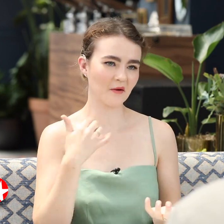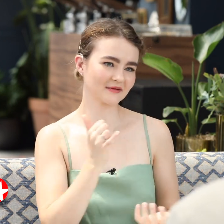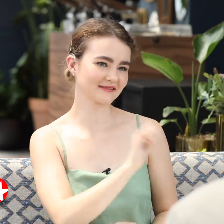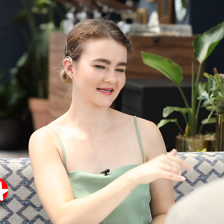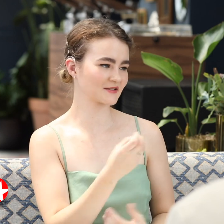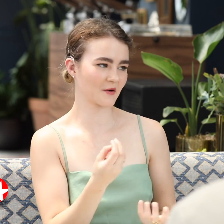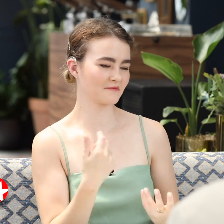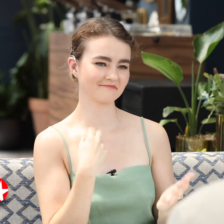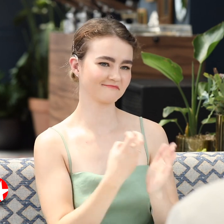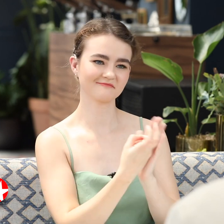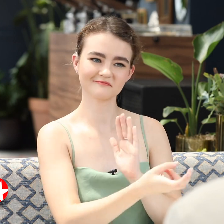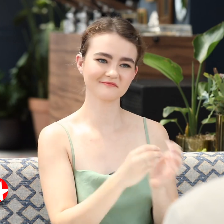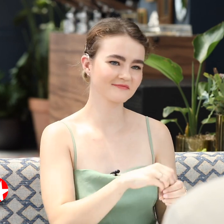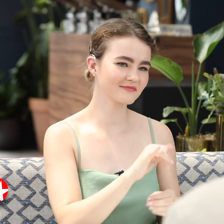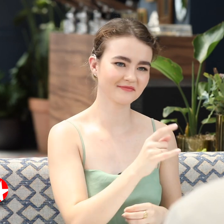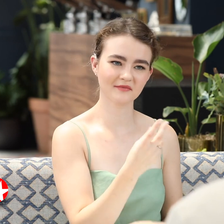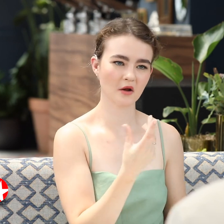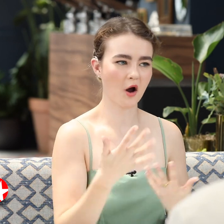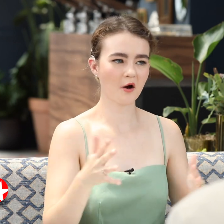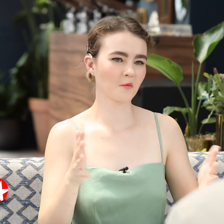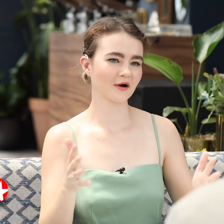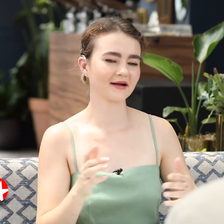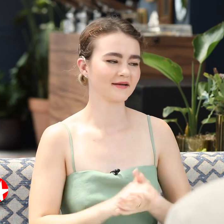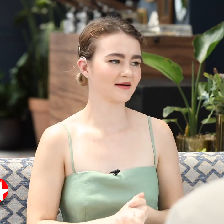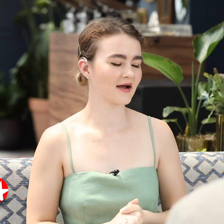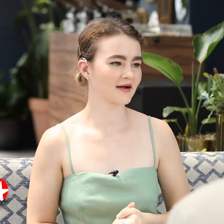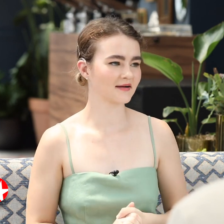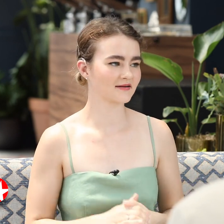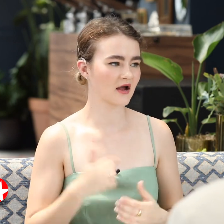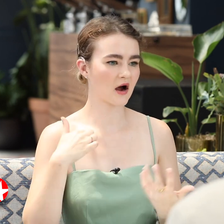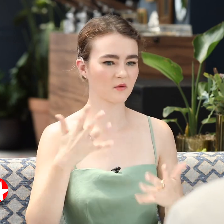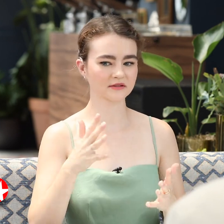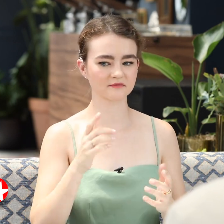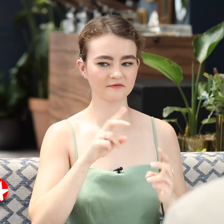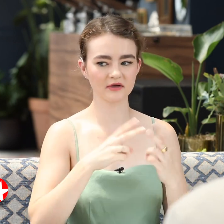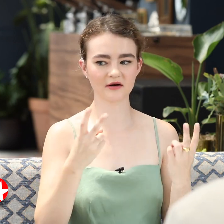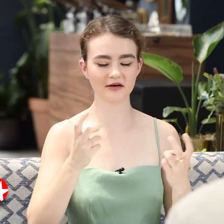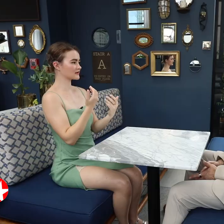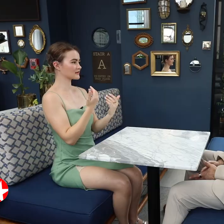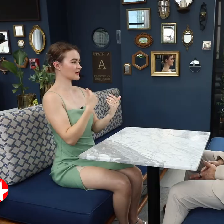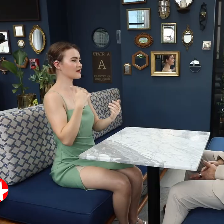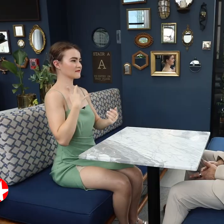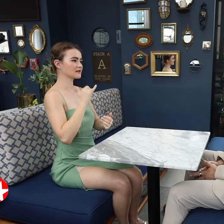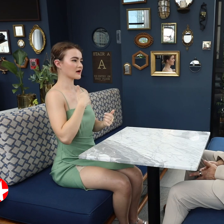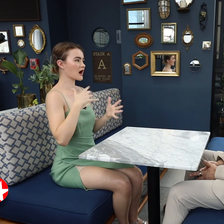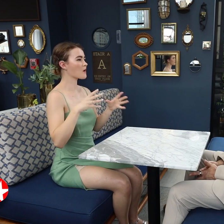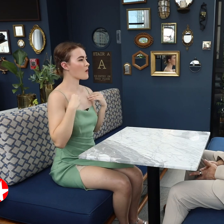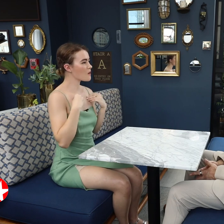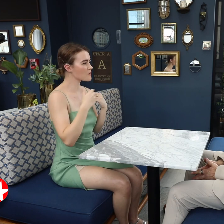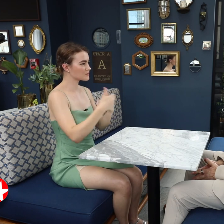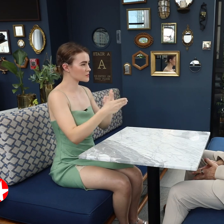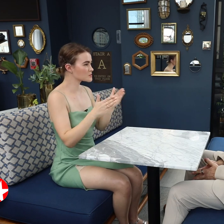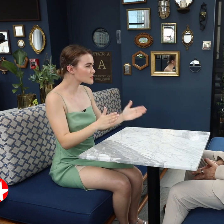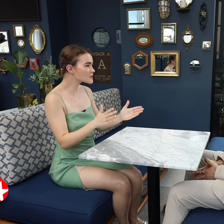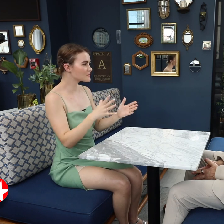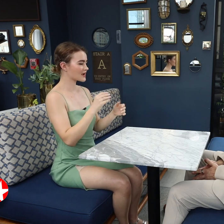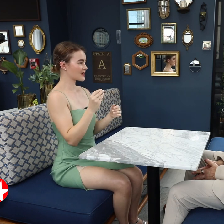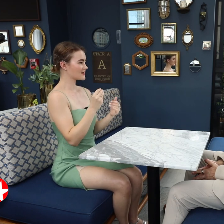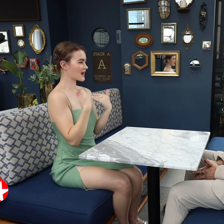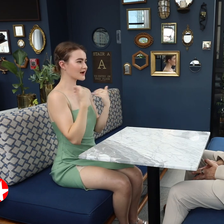role. I felt like I was already Puck, so it was easy for me to inhabit that character. It was the first time I had an audience, and it was the first time I